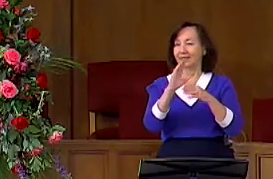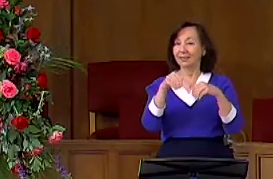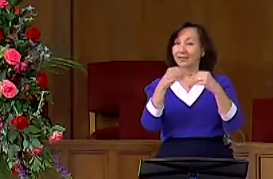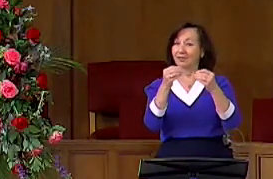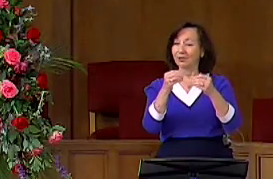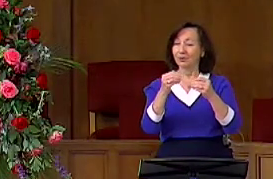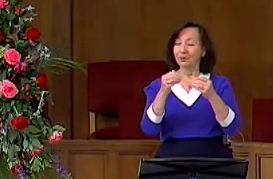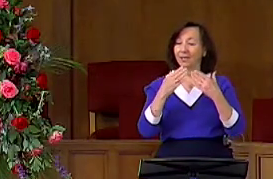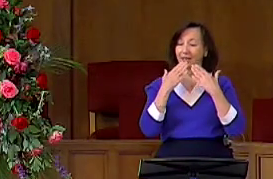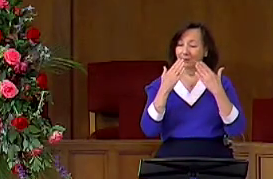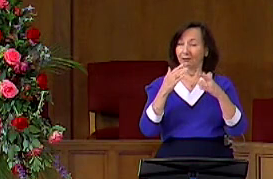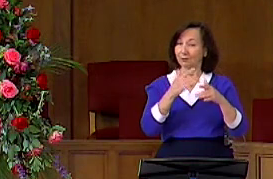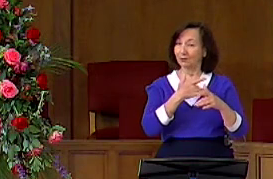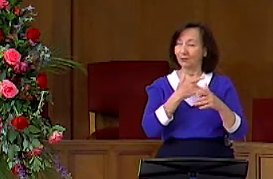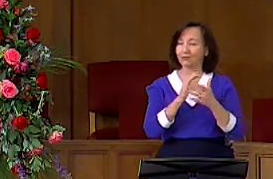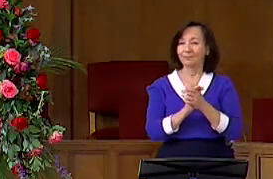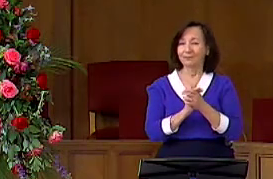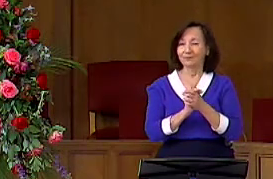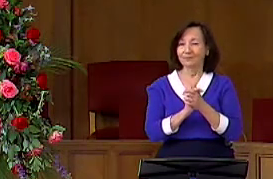grateful heart. Let us pray.